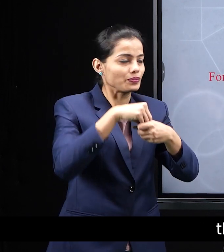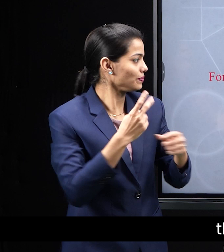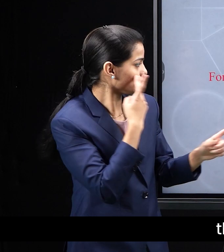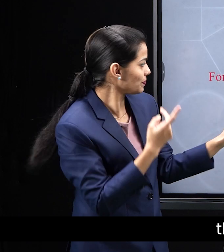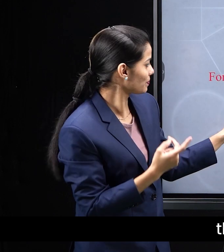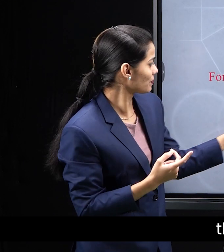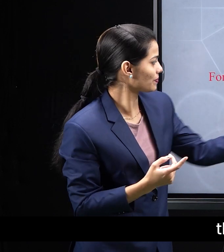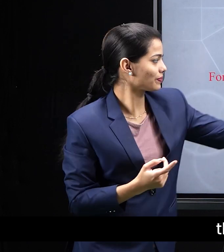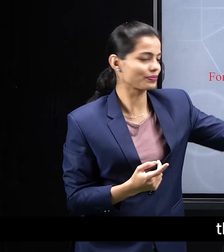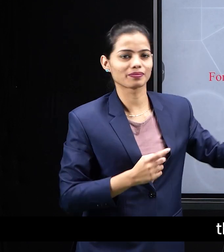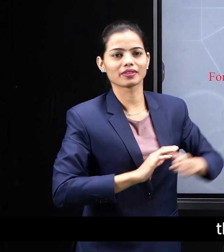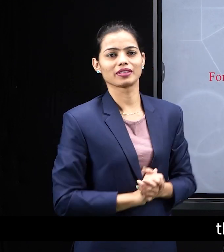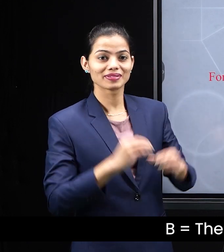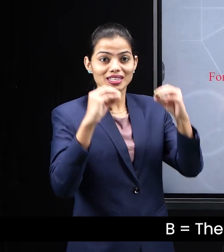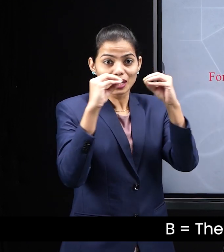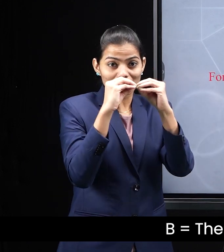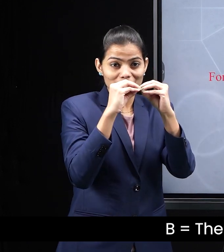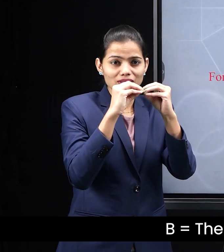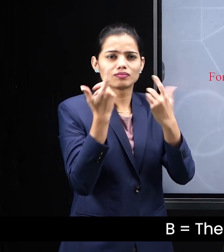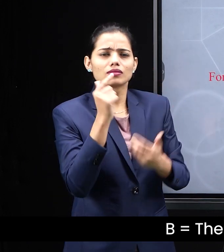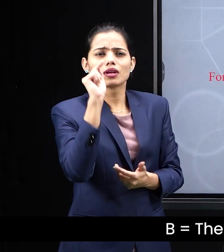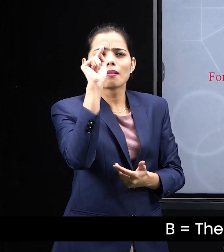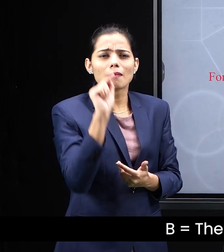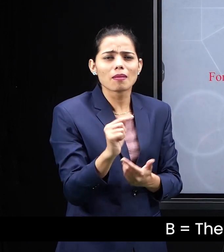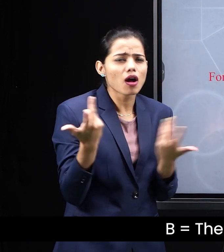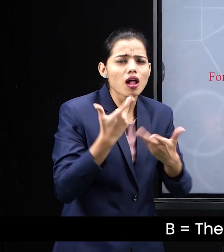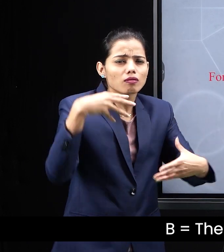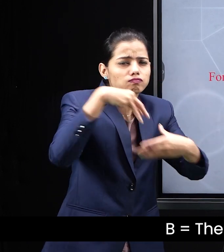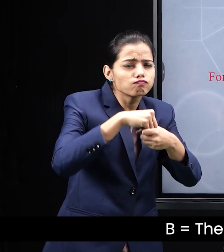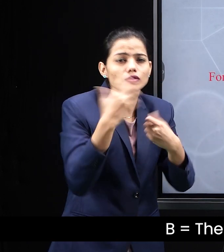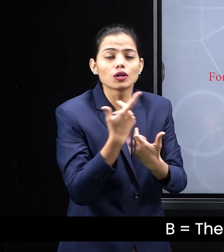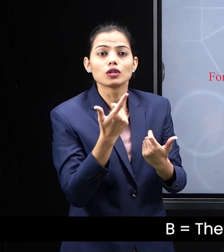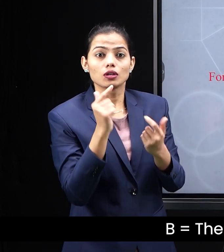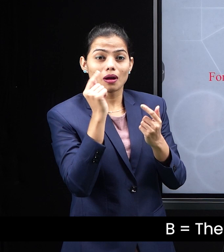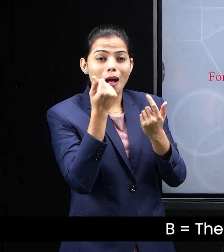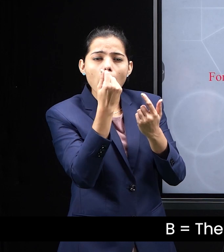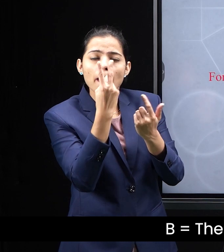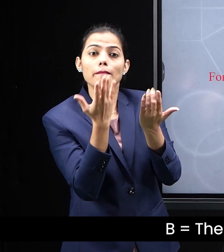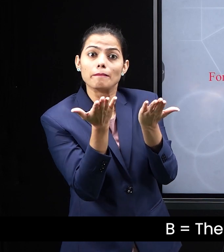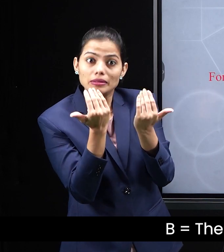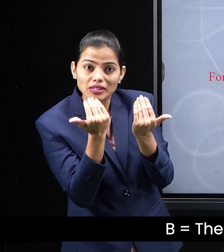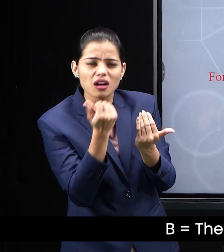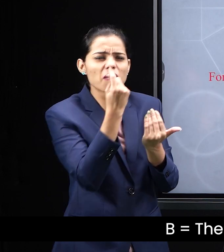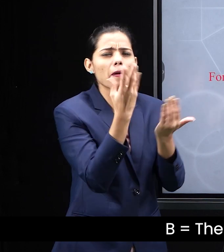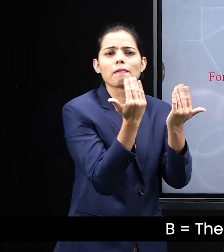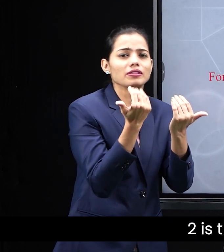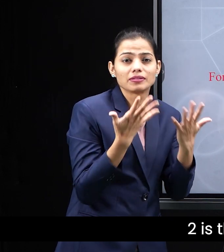element. B is equal to the set of all even prime numbers. 2 is